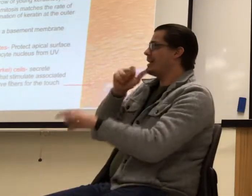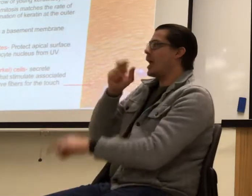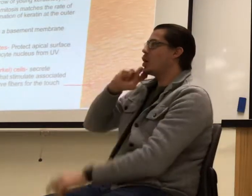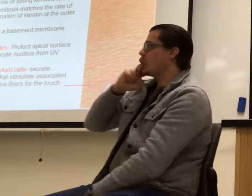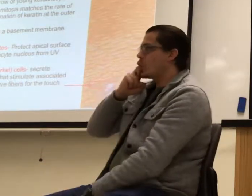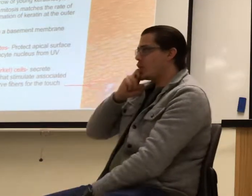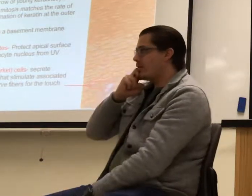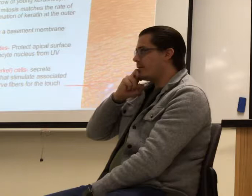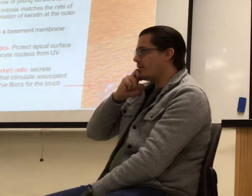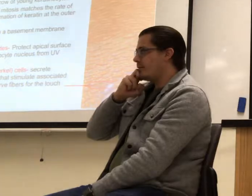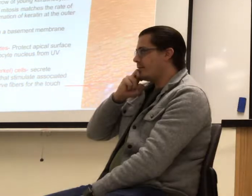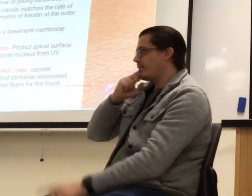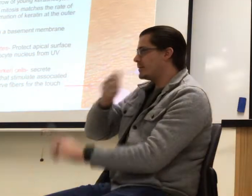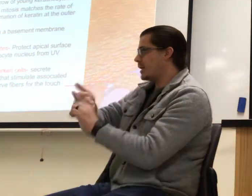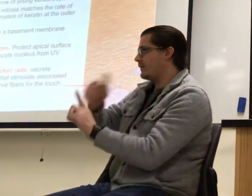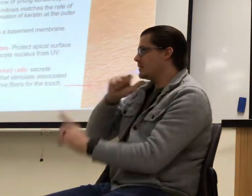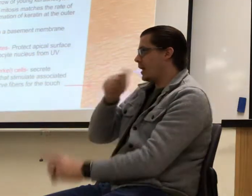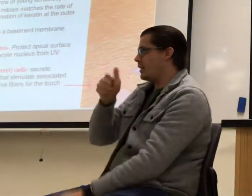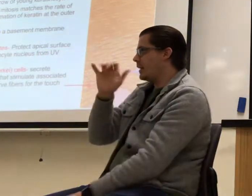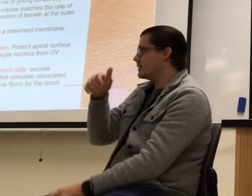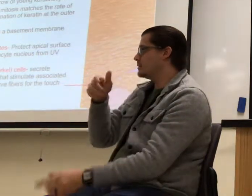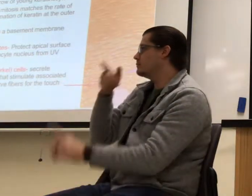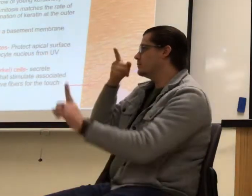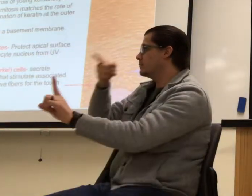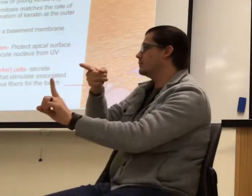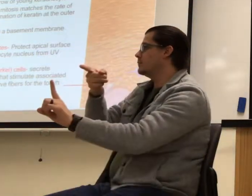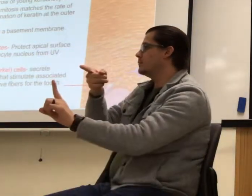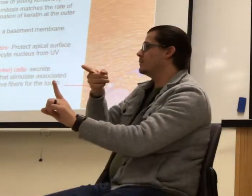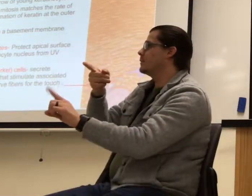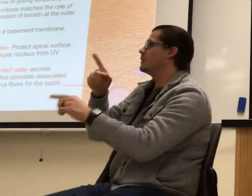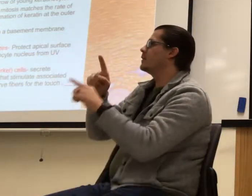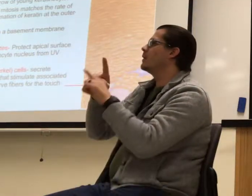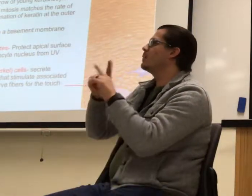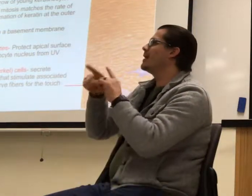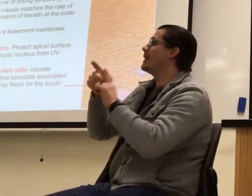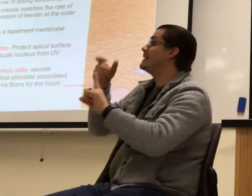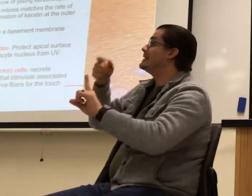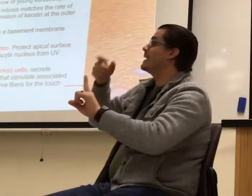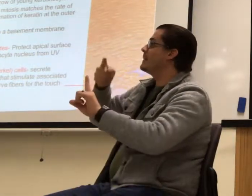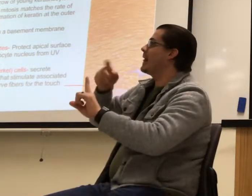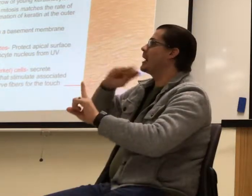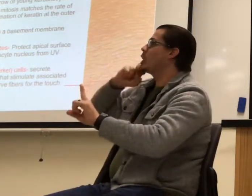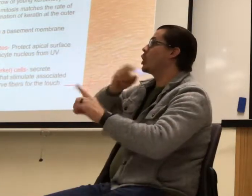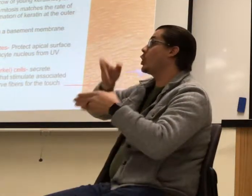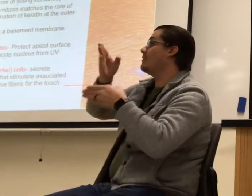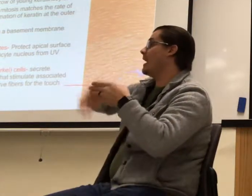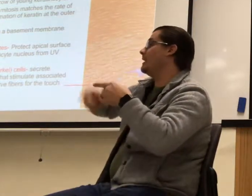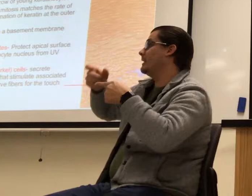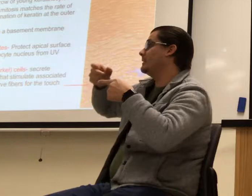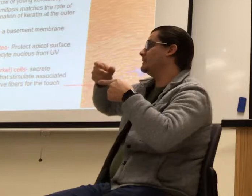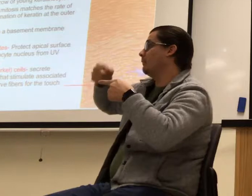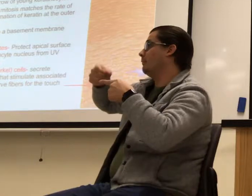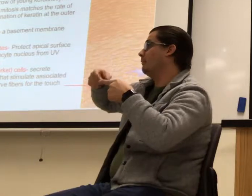nerve cells themselves, is what I'm trying to say. But they stimulate nerve endings, basically.